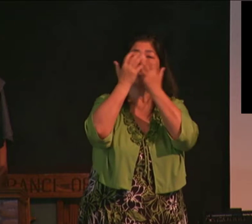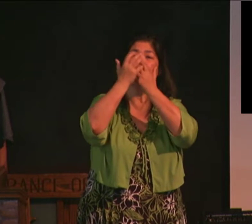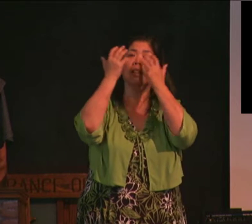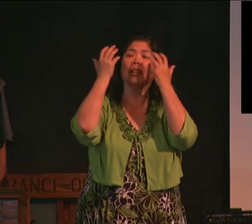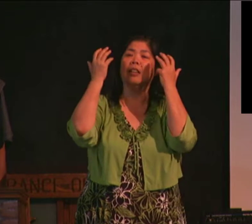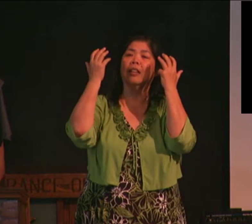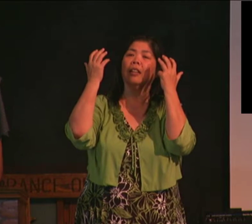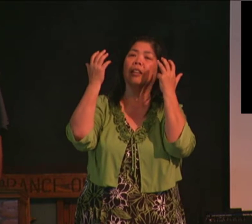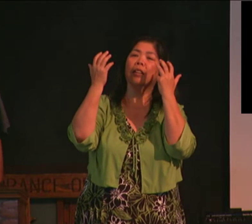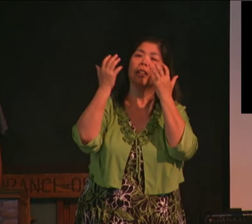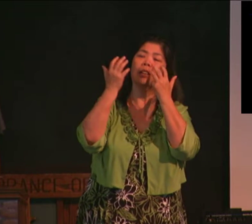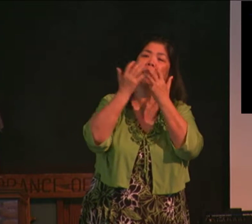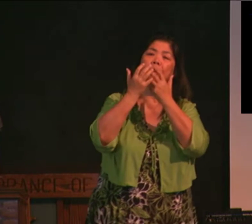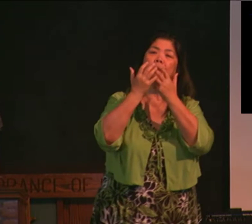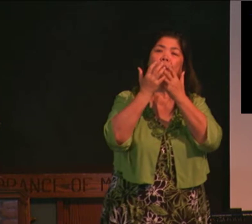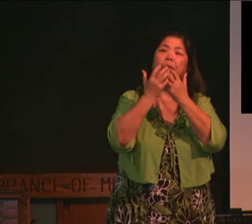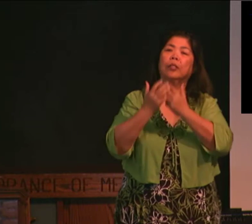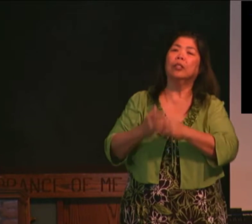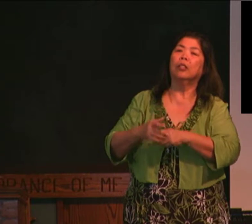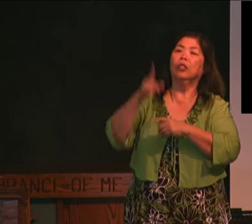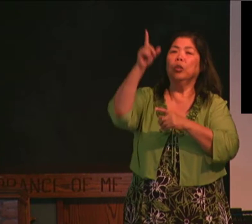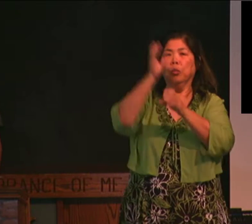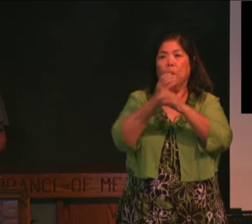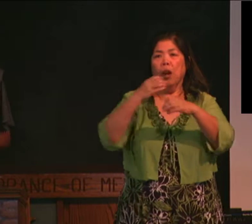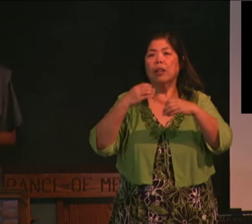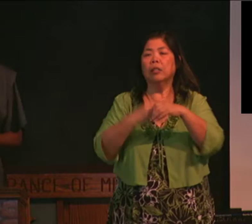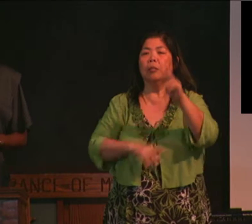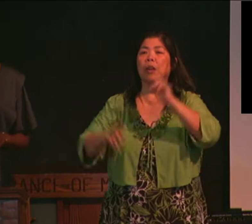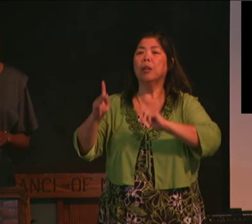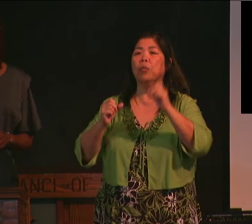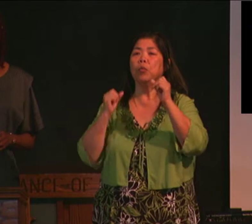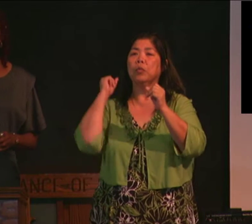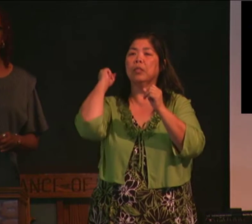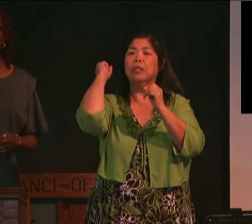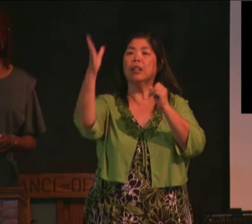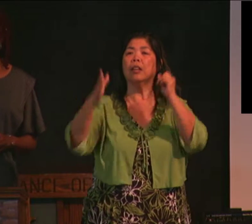amazing. You created a people to